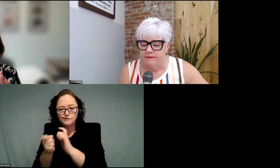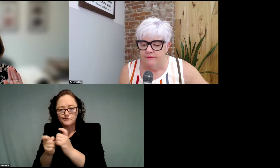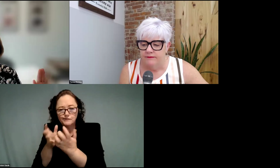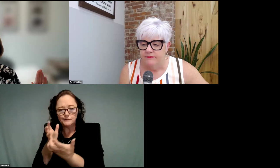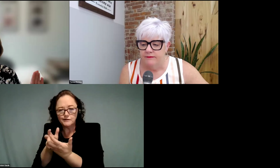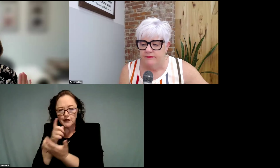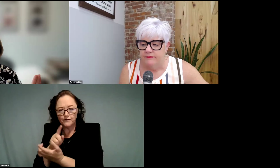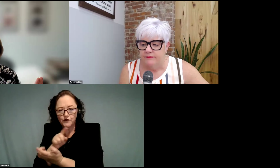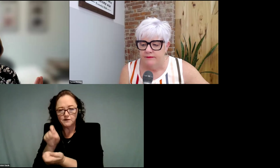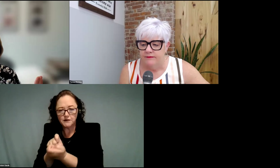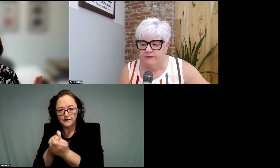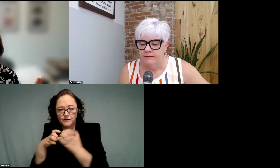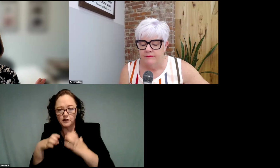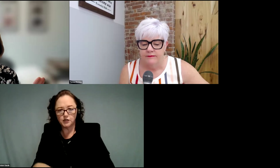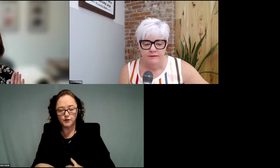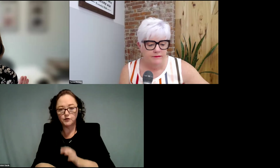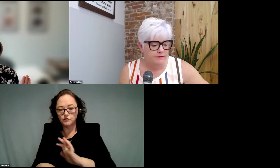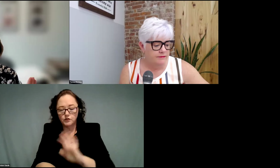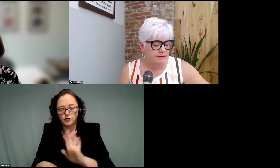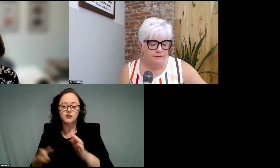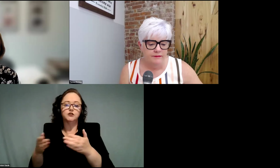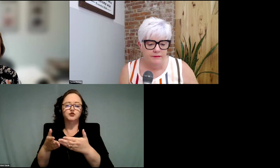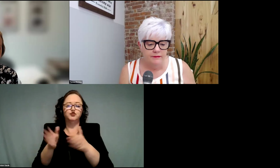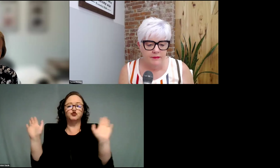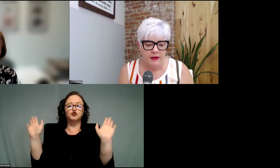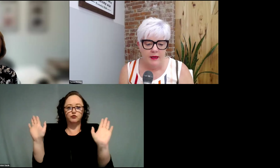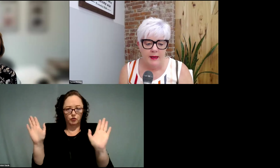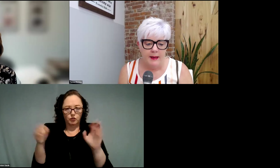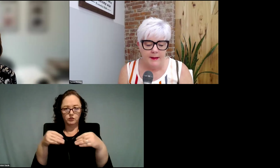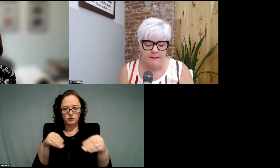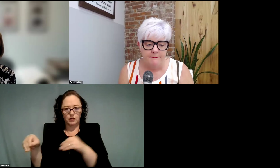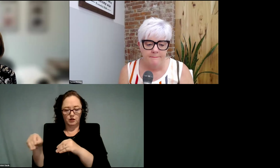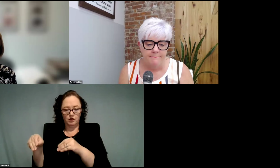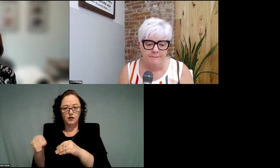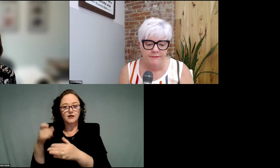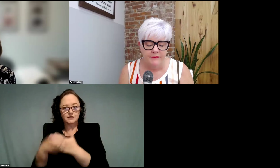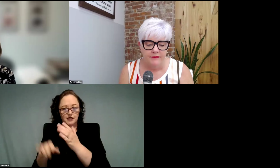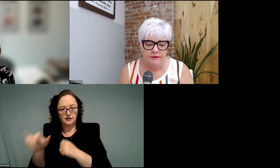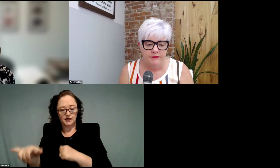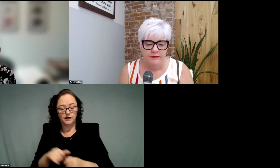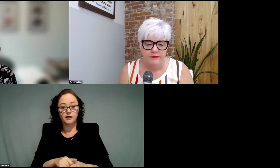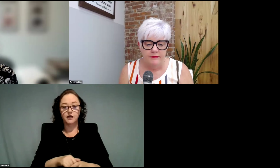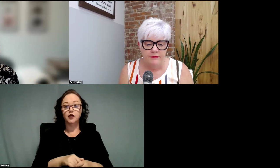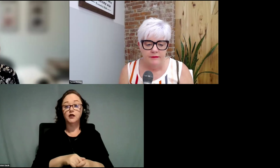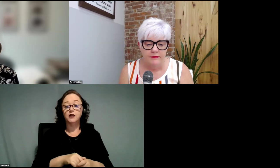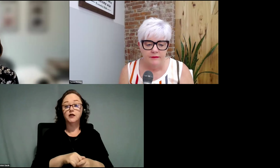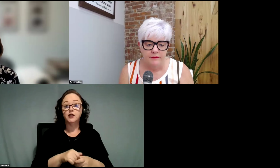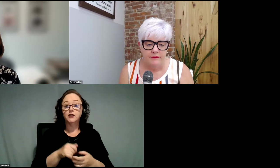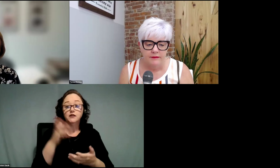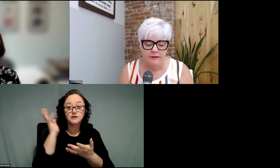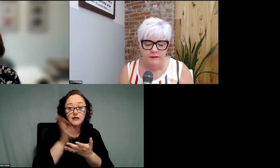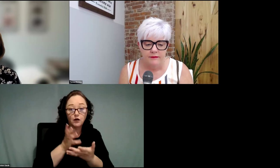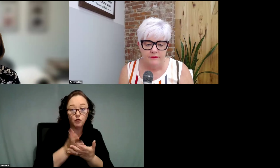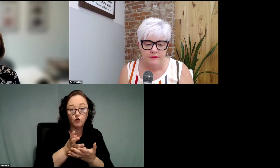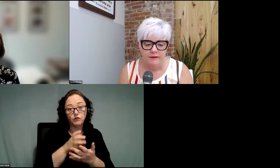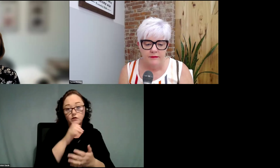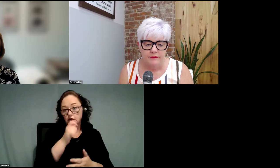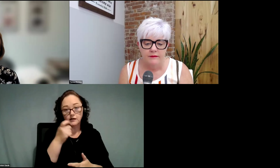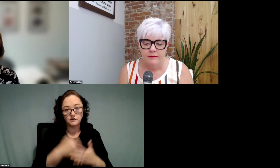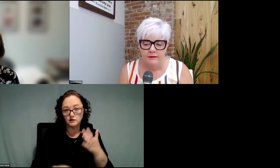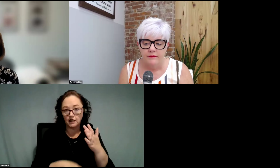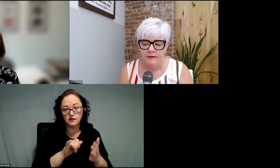tax. Every other kind of digital product, they don't tax. They don't tax streaming. They don't tax downloads. And Illinois is somewhat unusual in